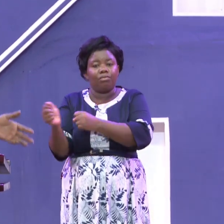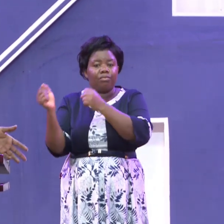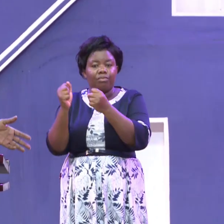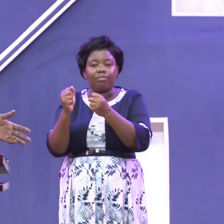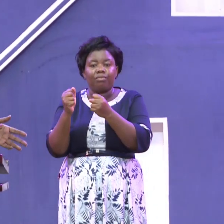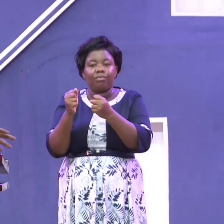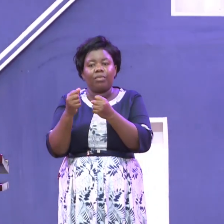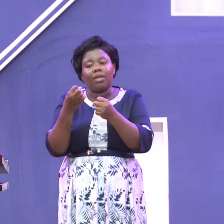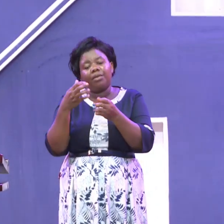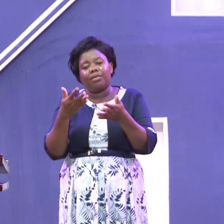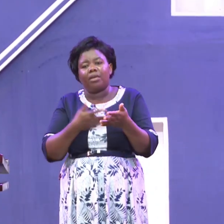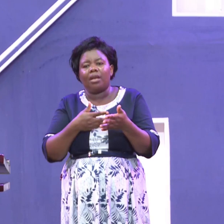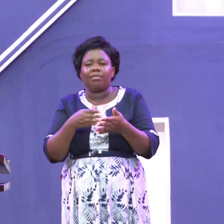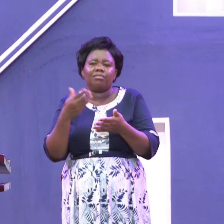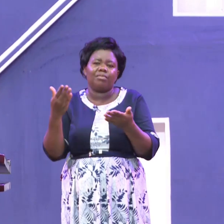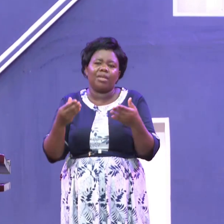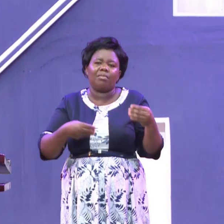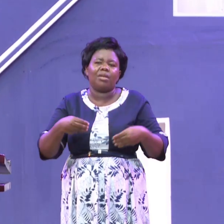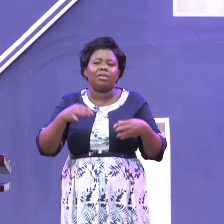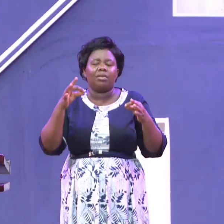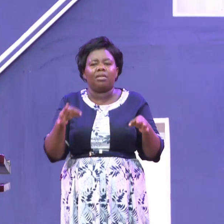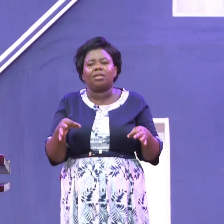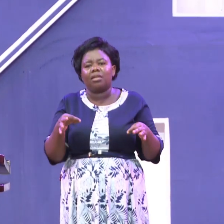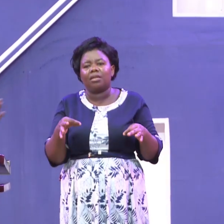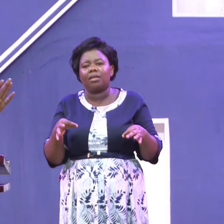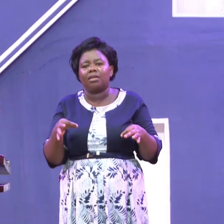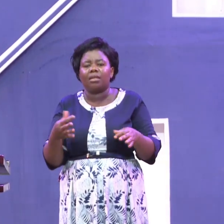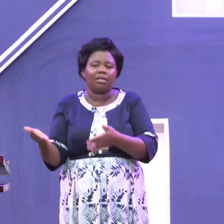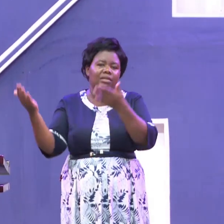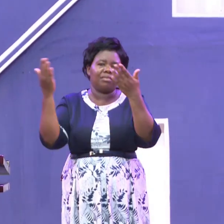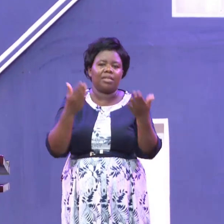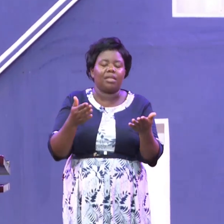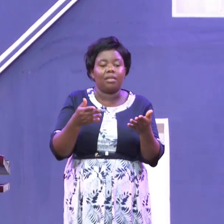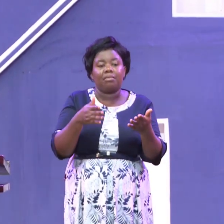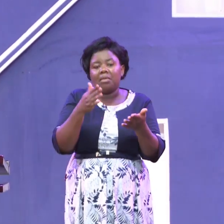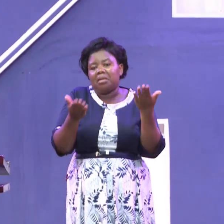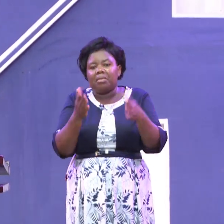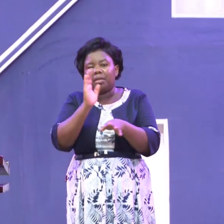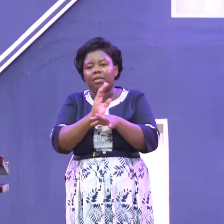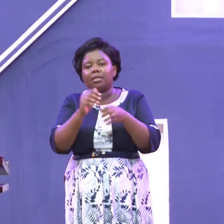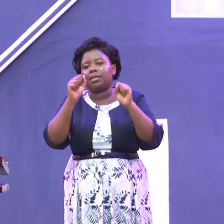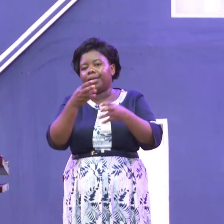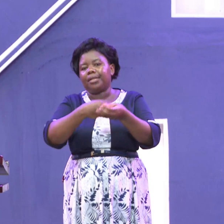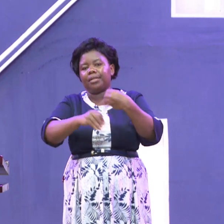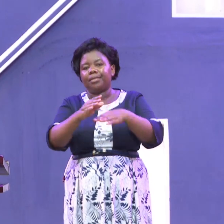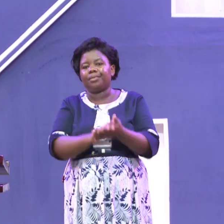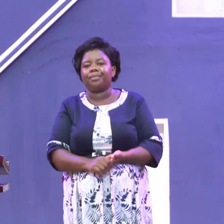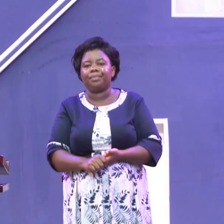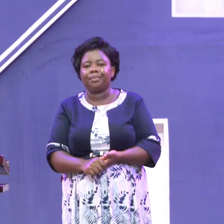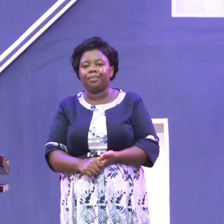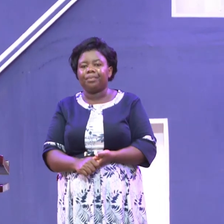then awo osobola okireeta gw'oba ogugwo guba guwedde kasita okireeta okoze omukisa gwe